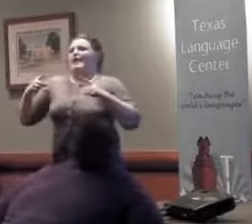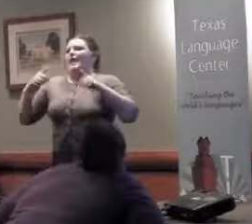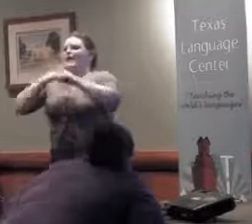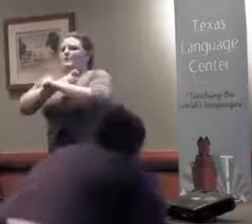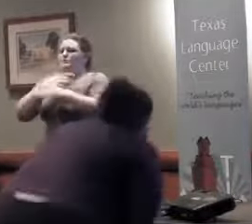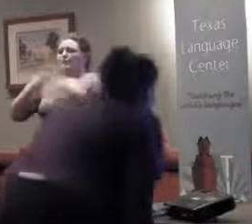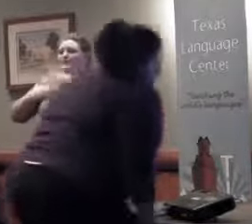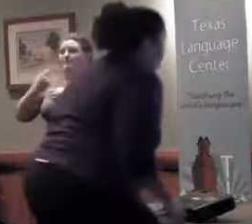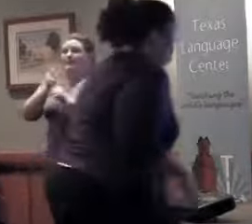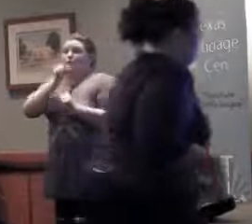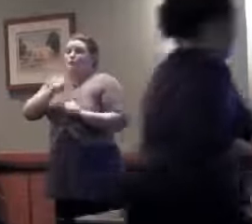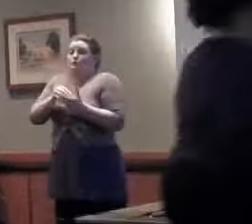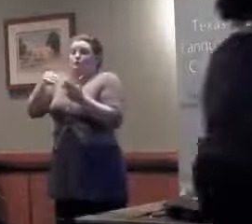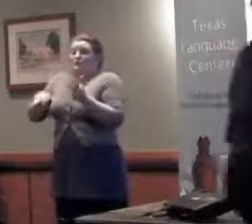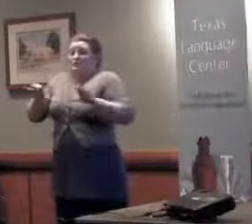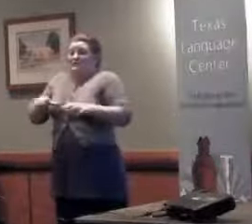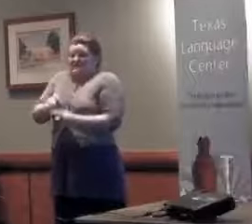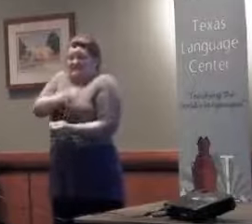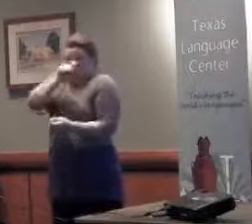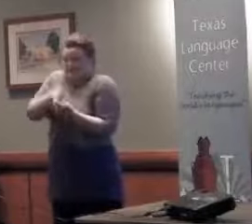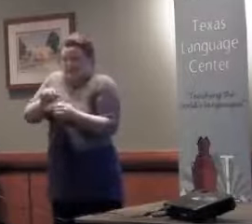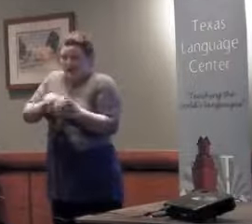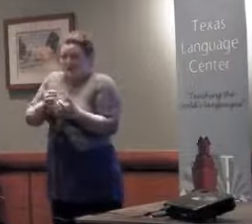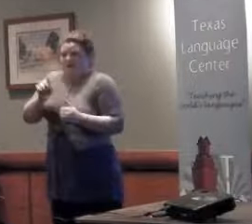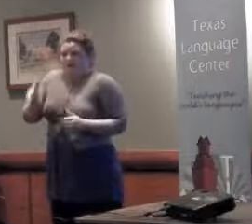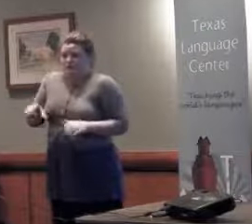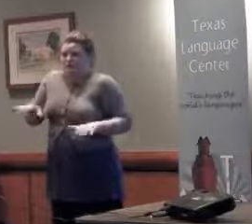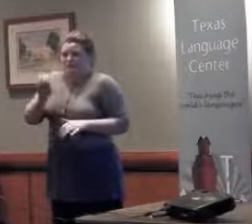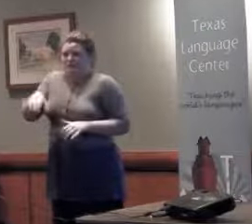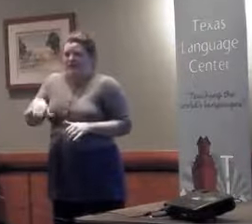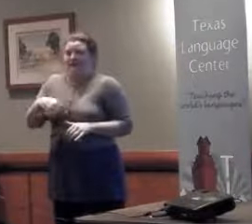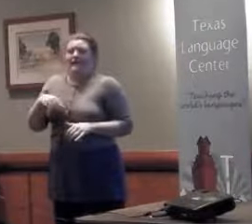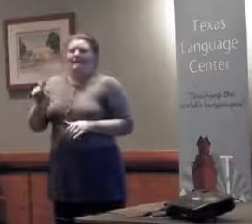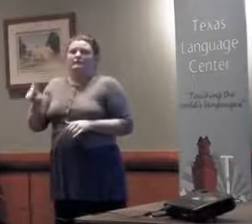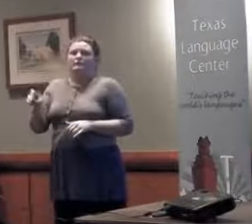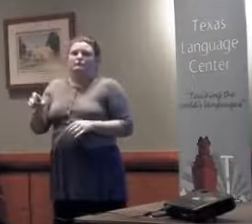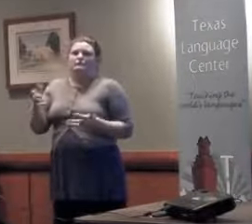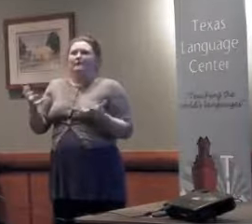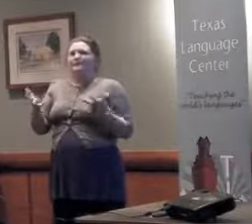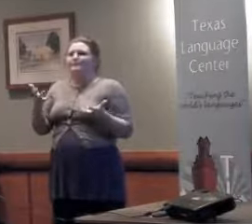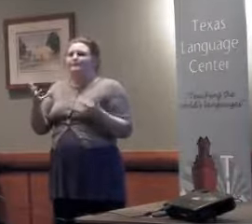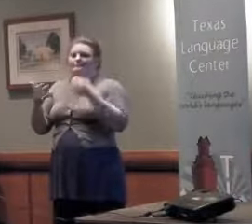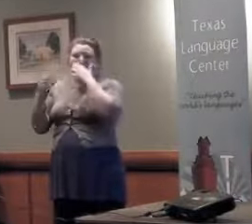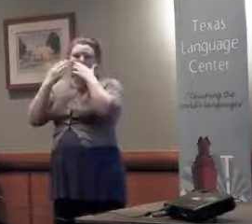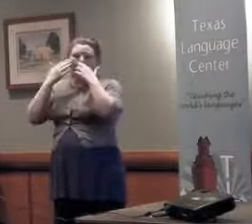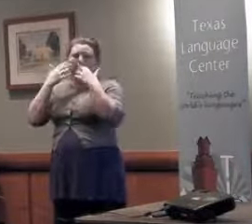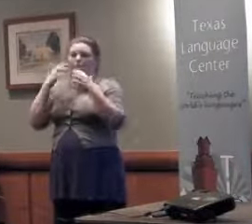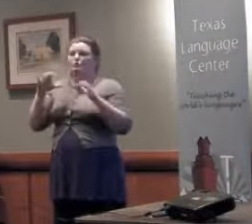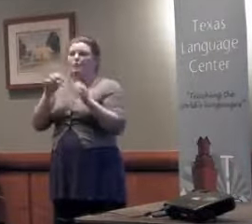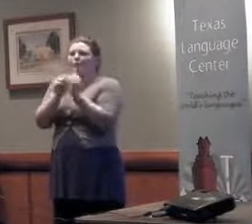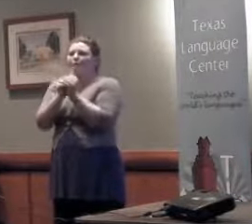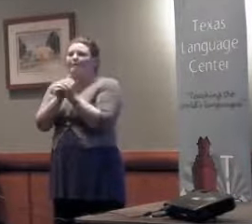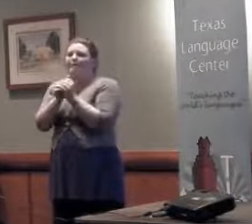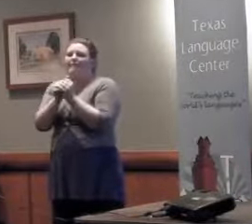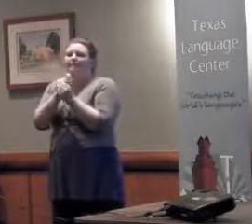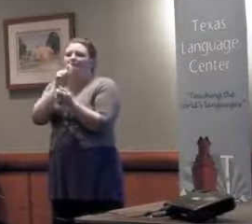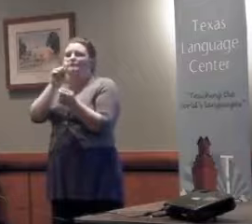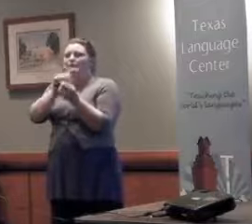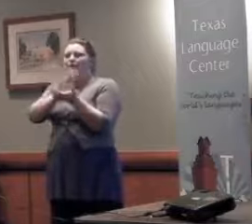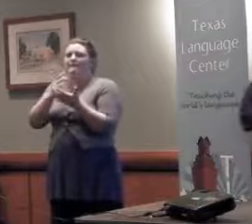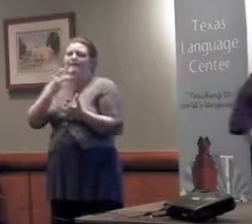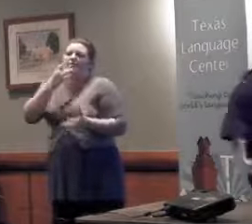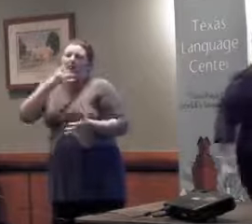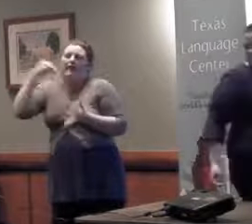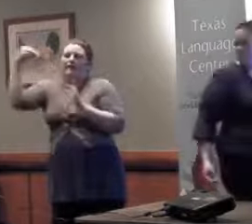to make sure that the students do it exactly the way they need to do it. They need to, do it with a certain amount of